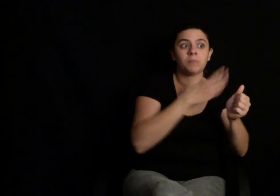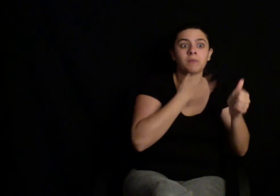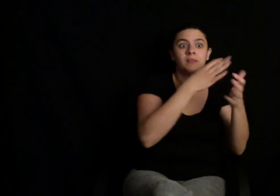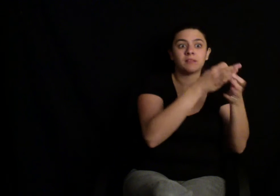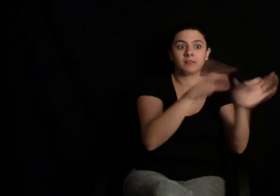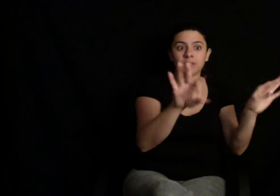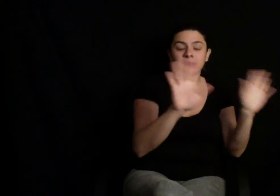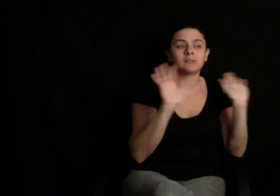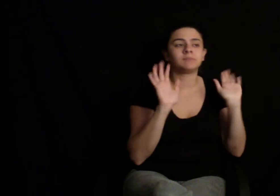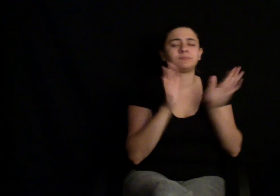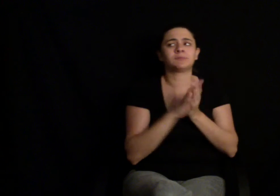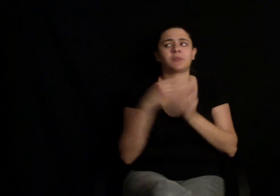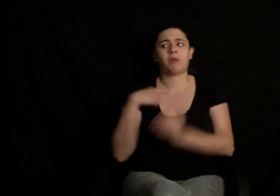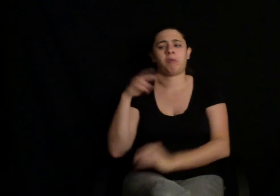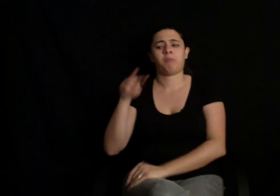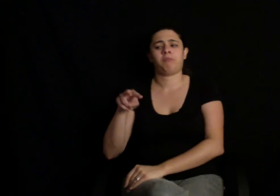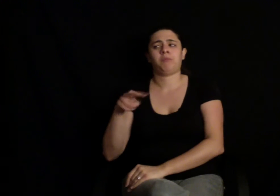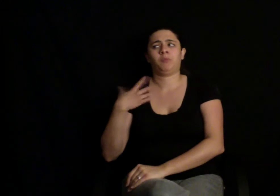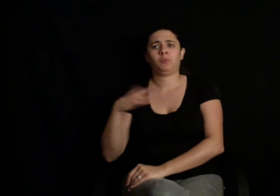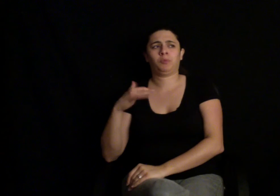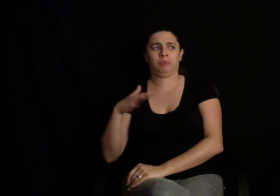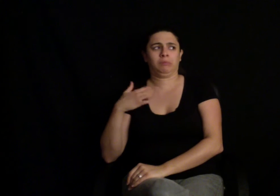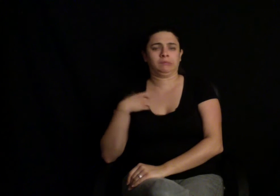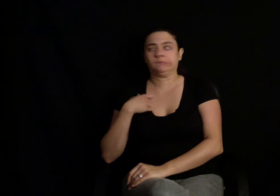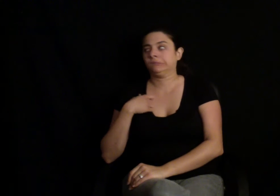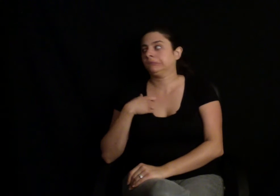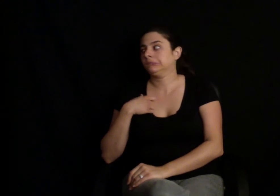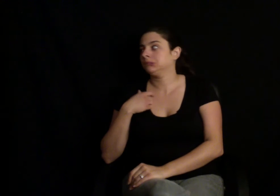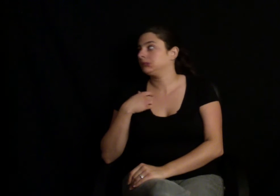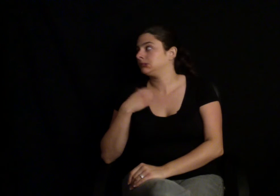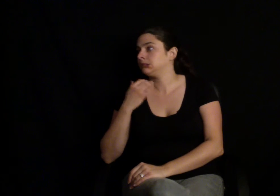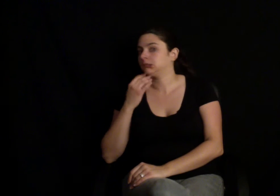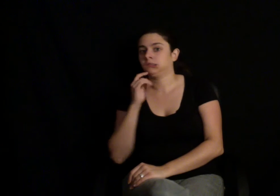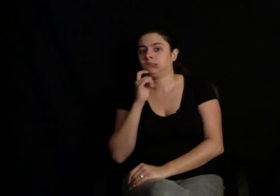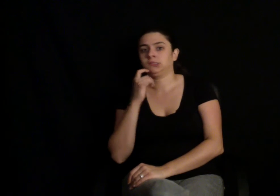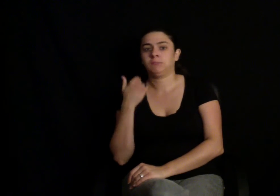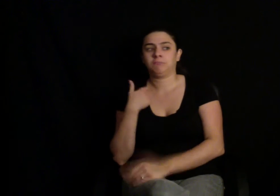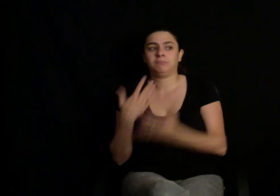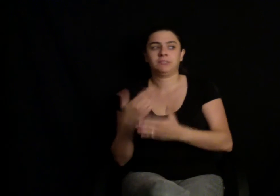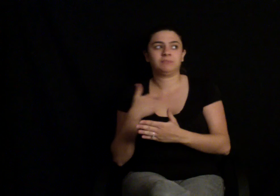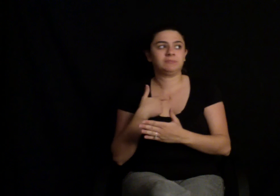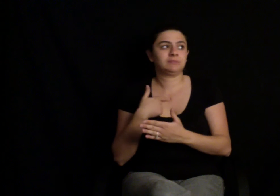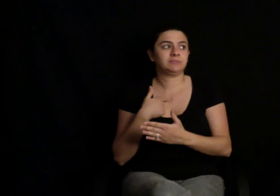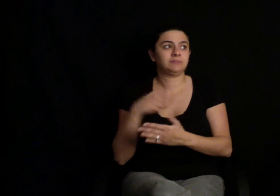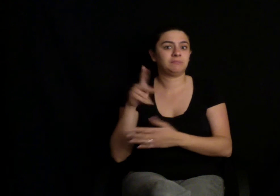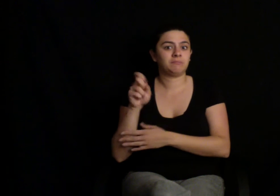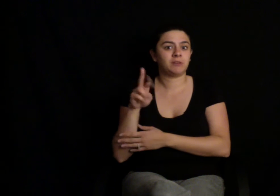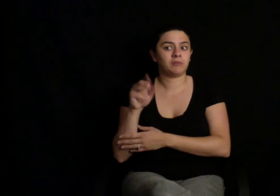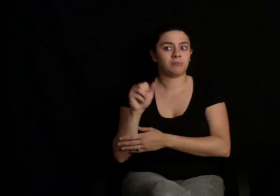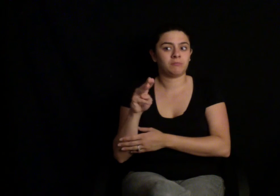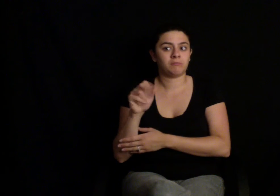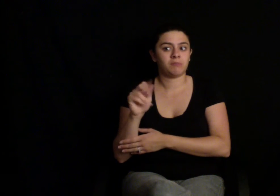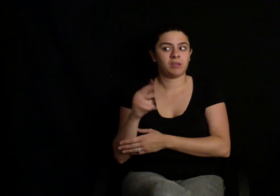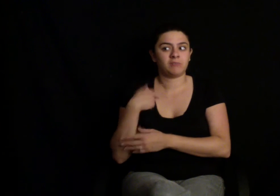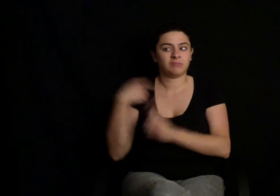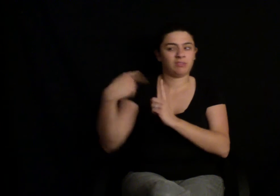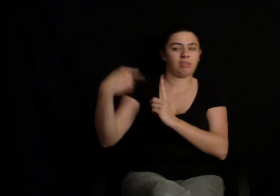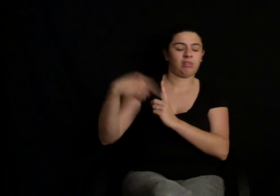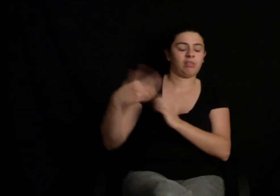freaked out a little bit. I thought I might get in trouble or something. I didn't know if Paramount would appreciate that. But I posted it on my